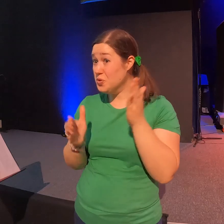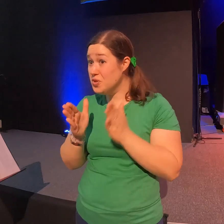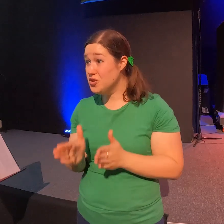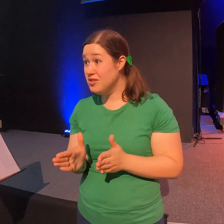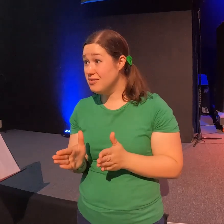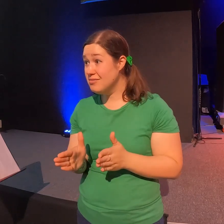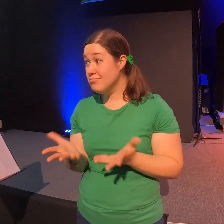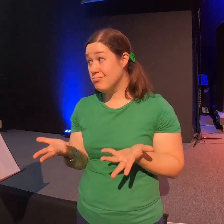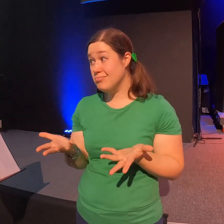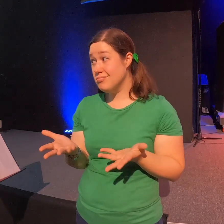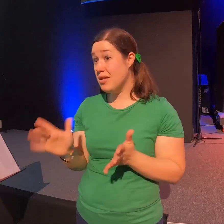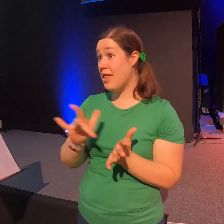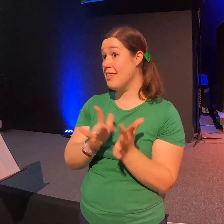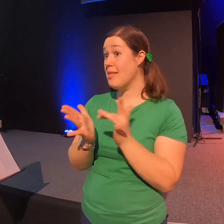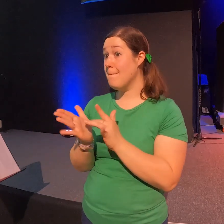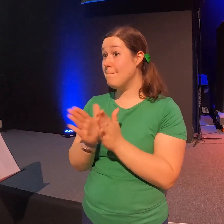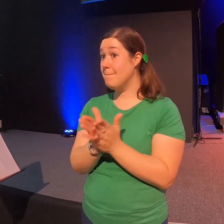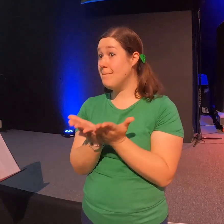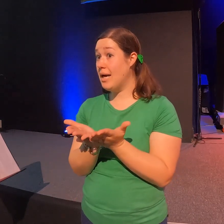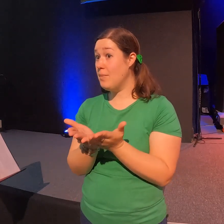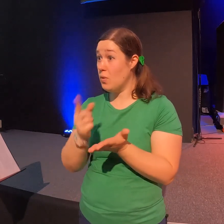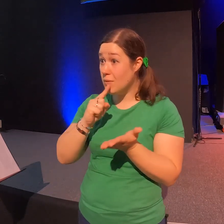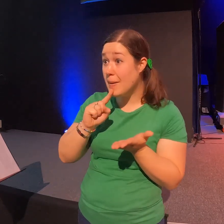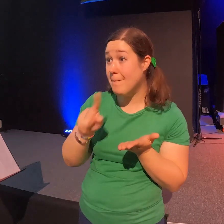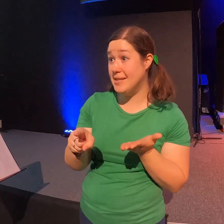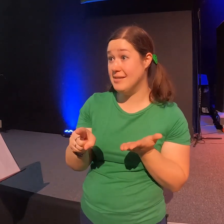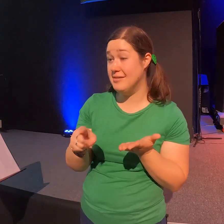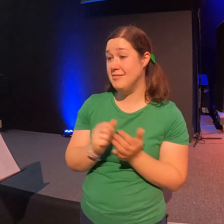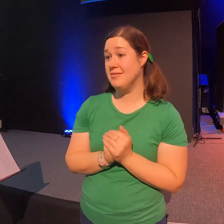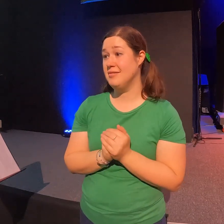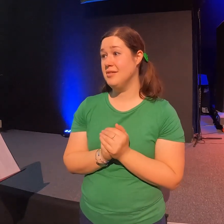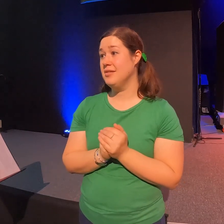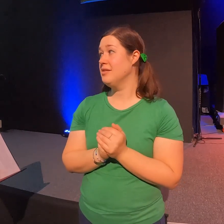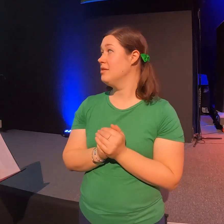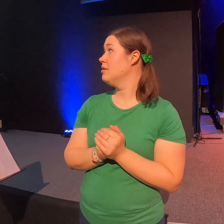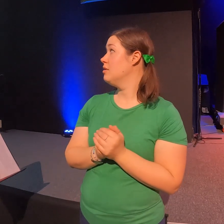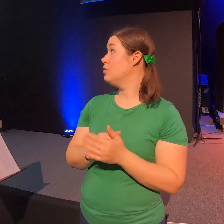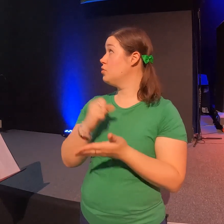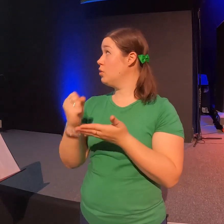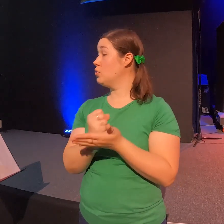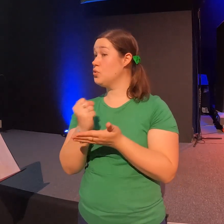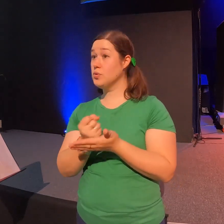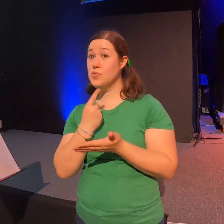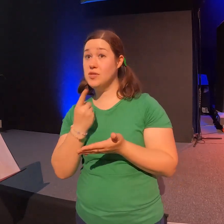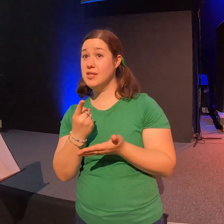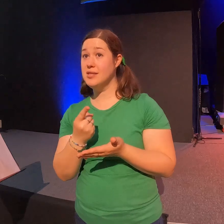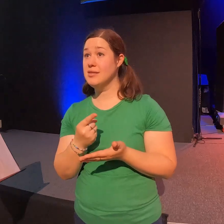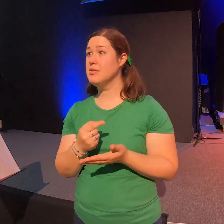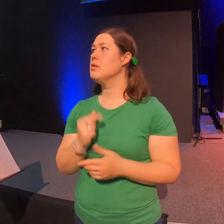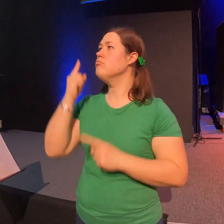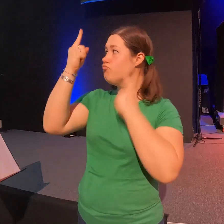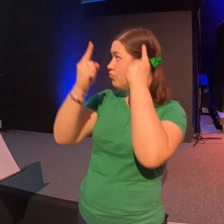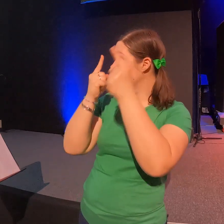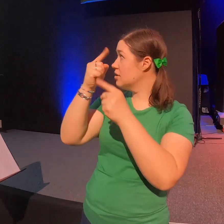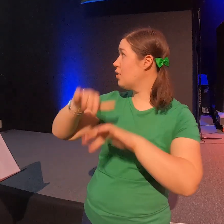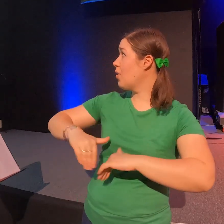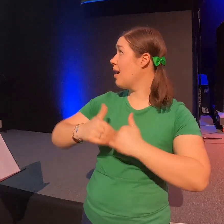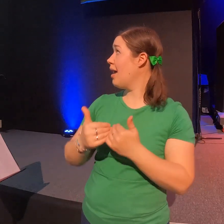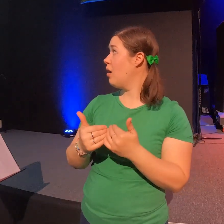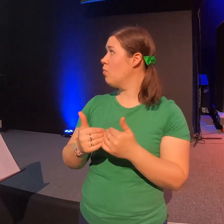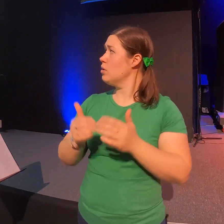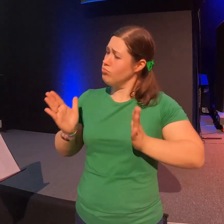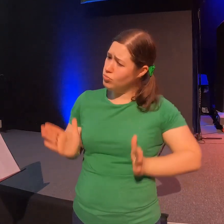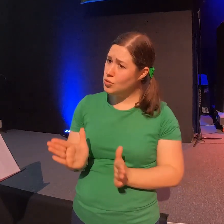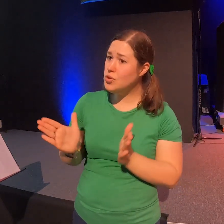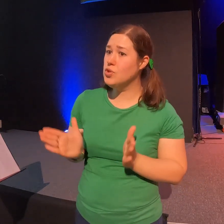it. Take a look at what Hebrews says. Let us consider how we may spur one another on toward love